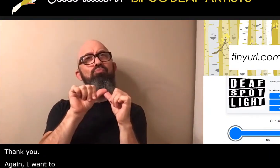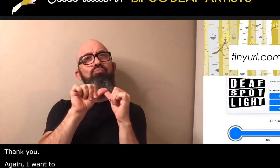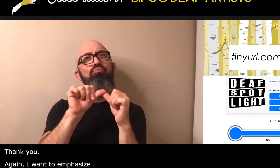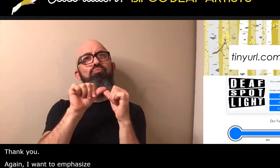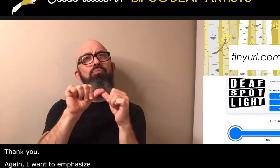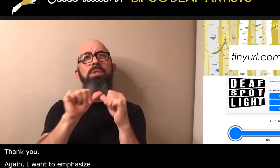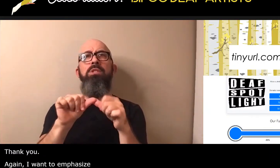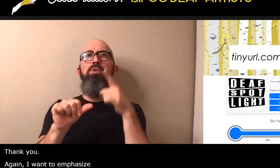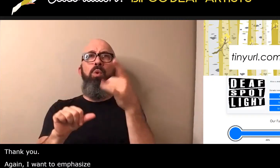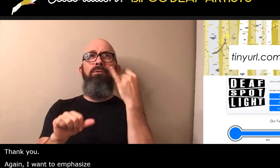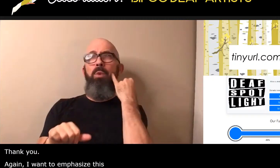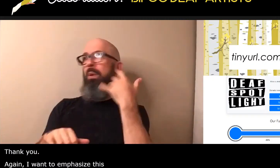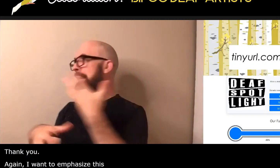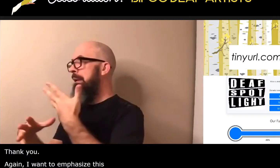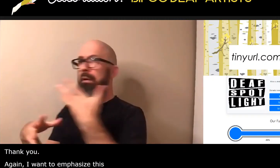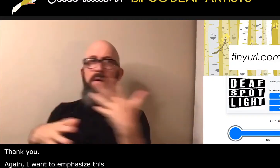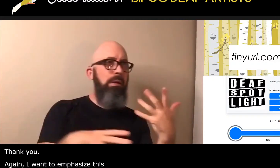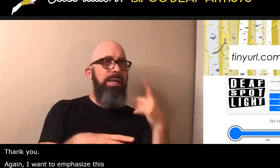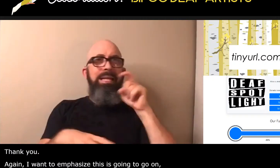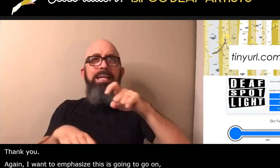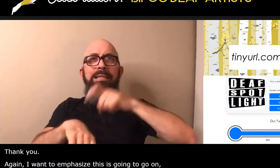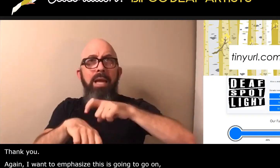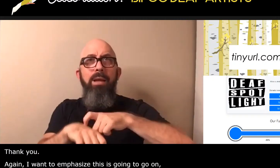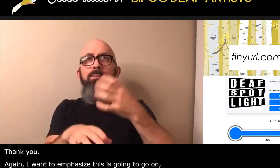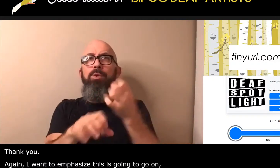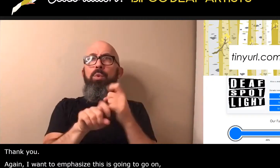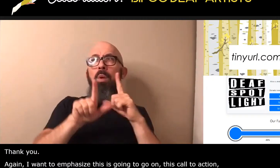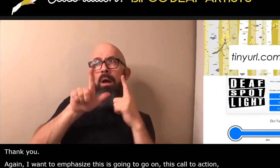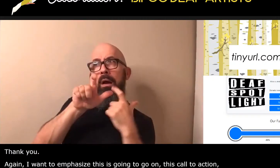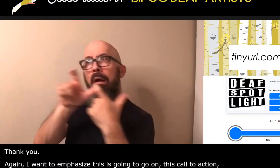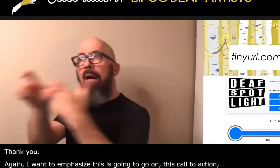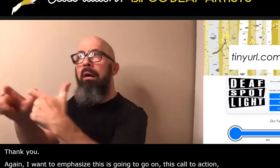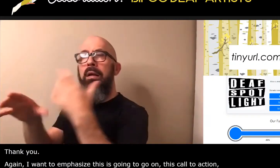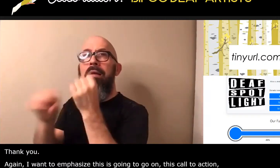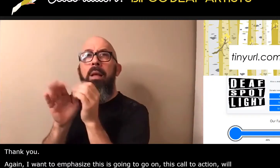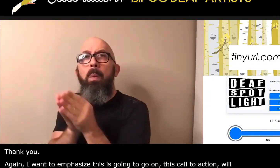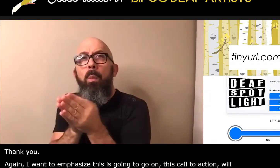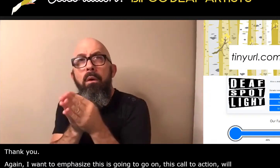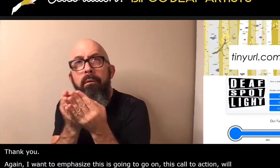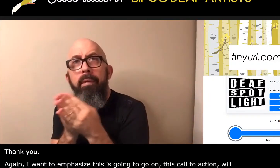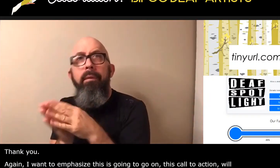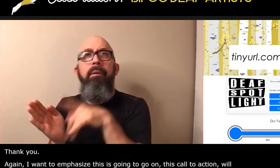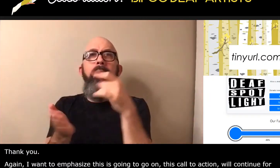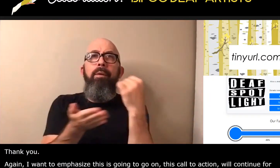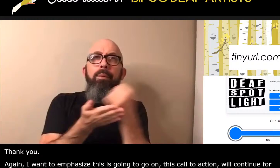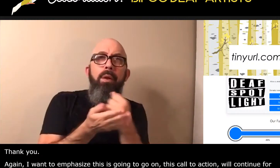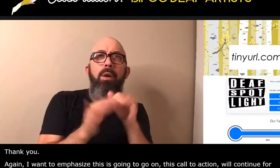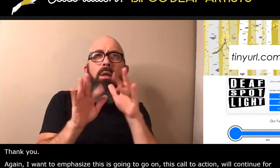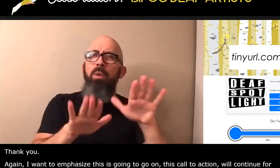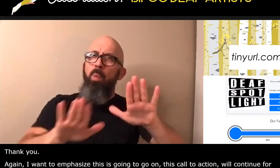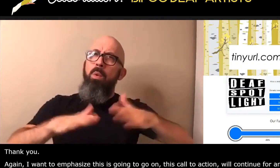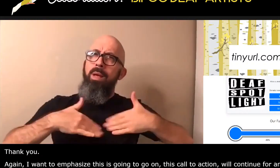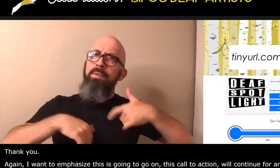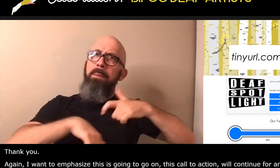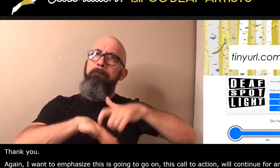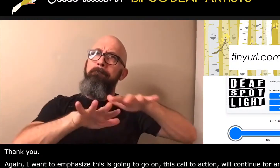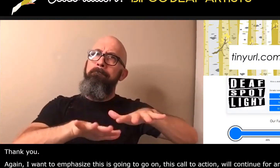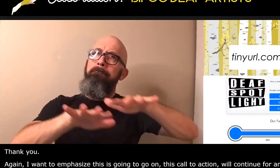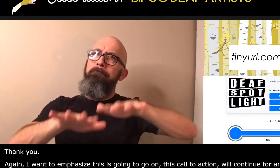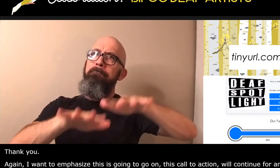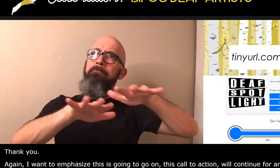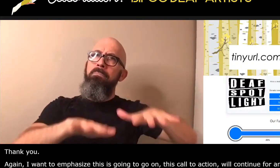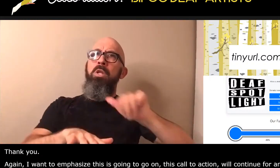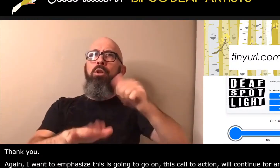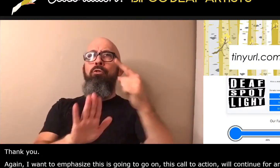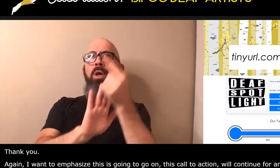this is going to go on. This call to action will continue for another hour. So if you need to go run your